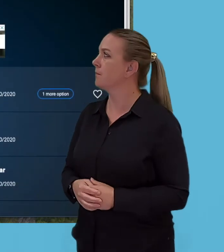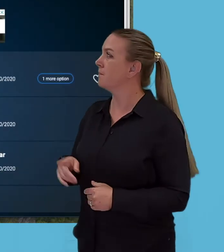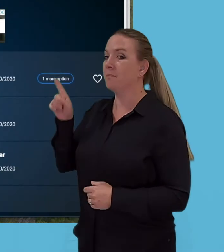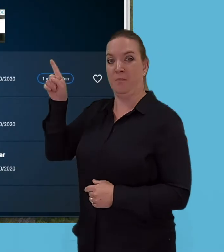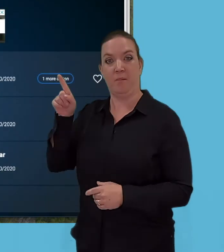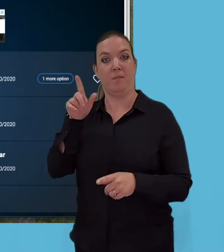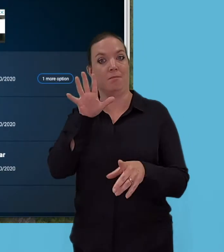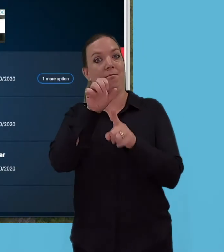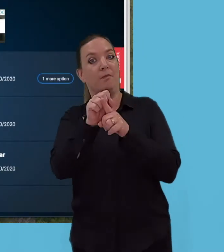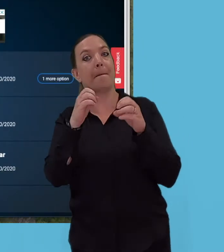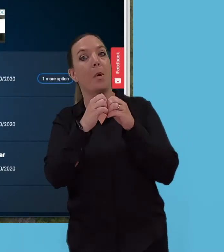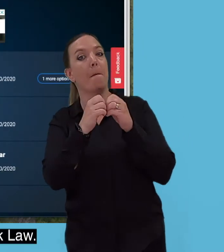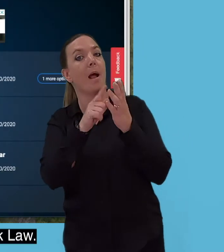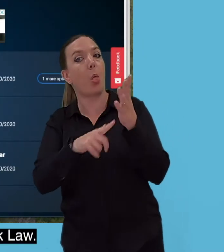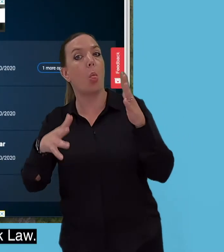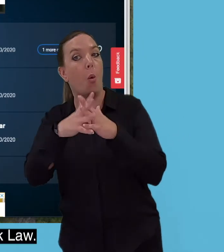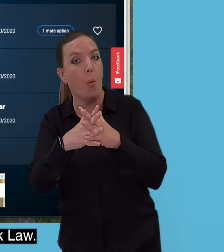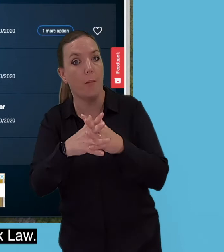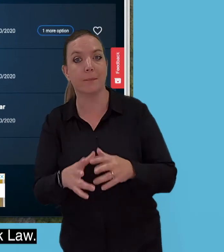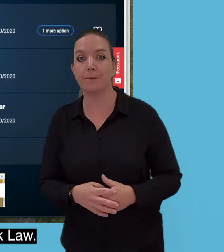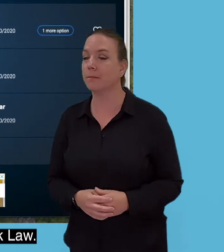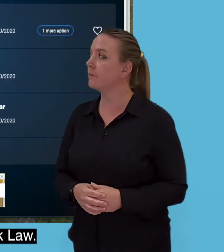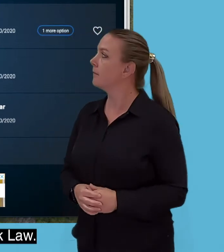And there we have Birkbeck